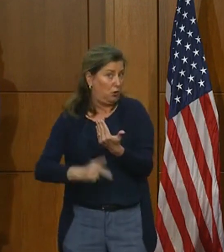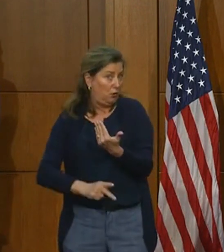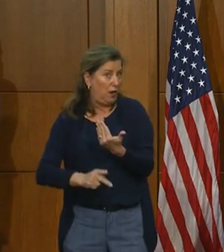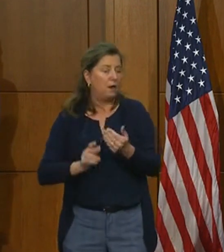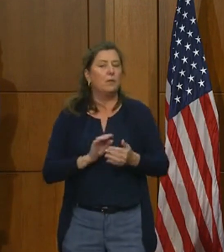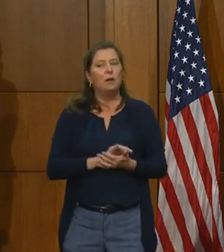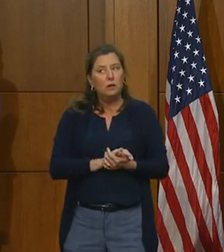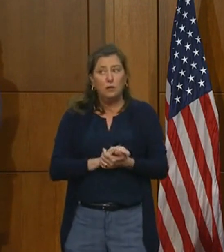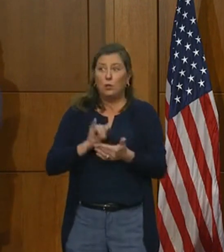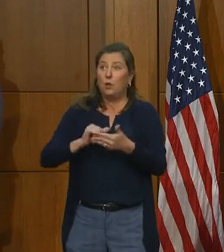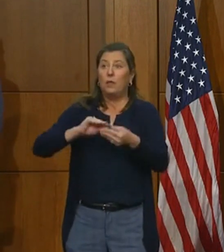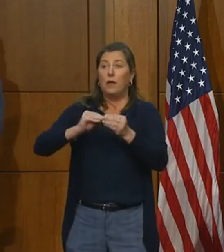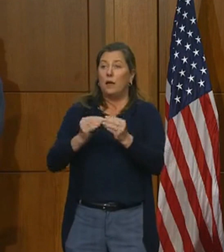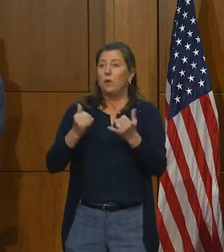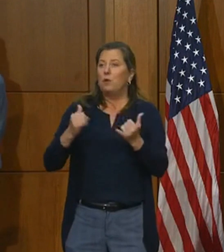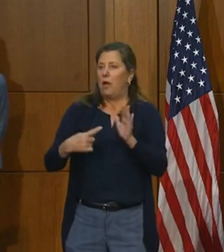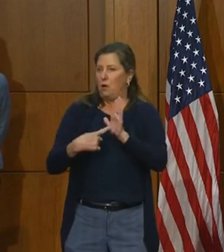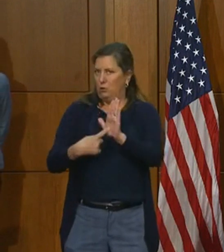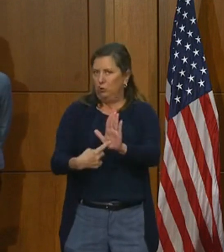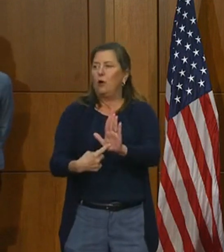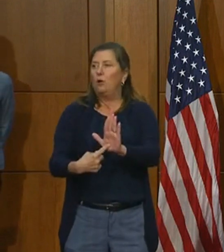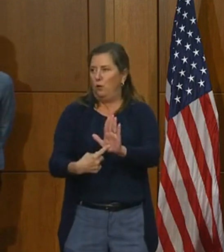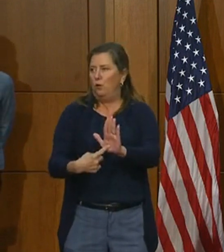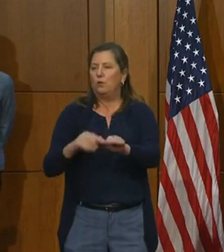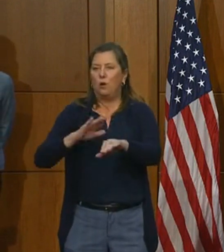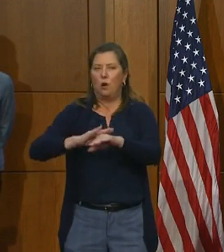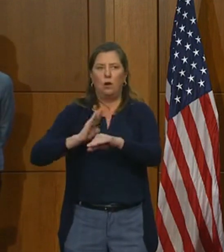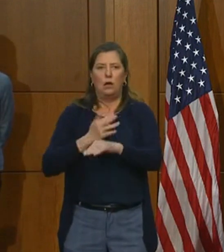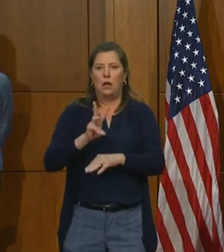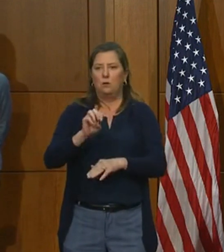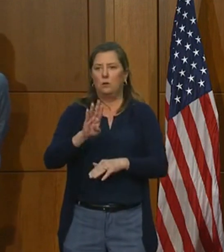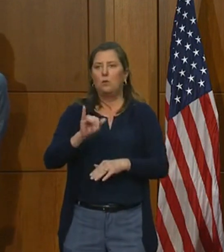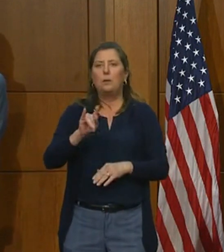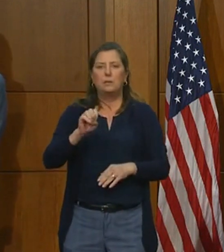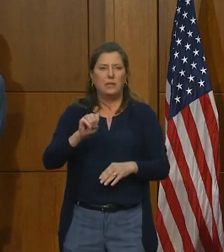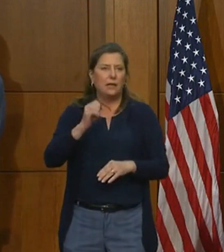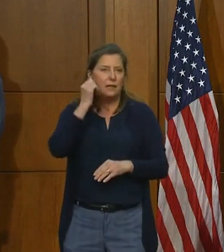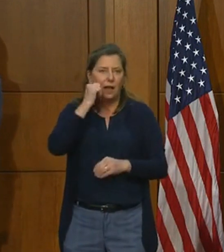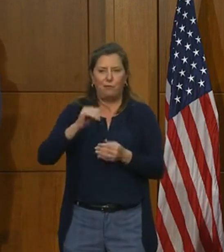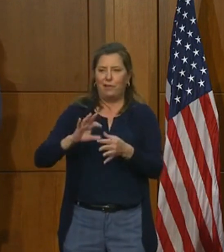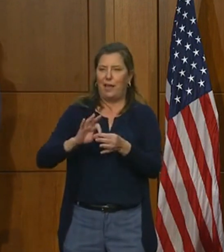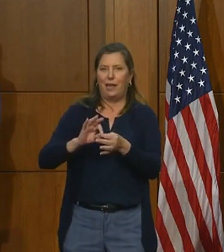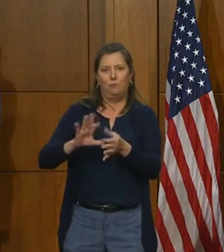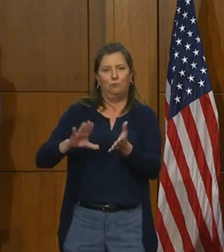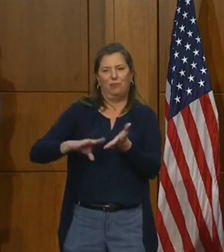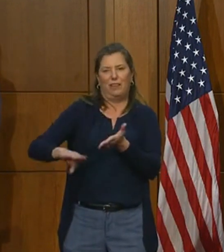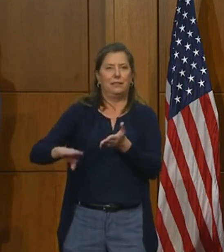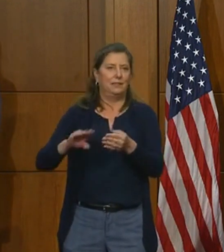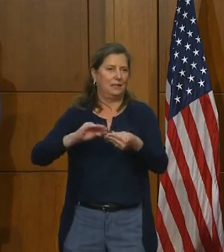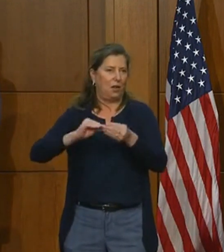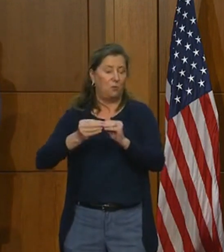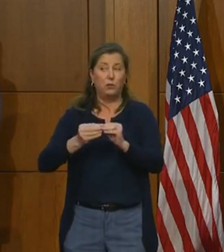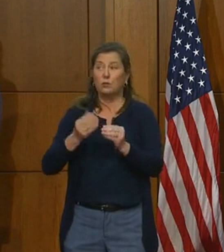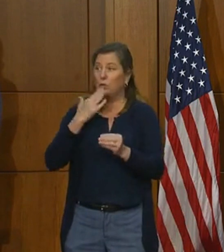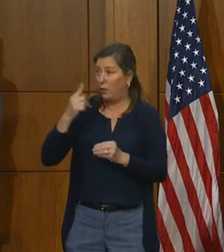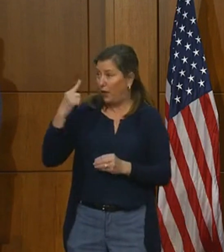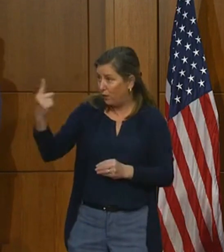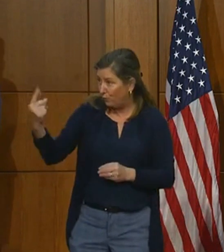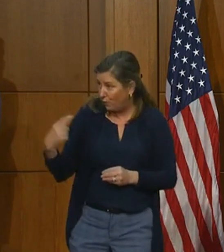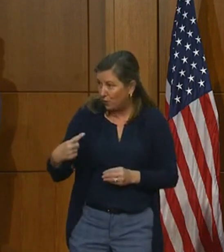And so that number now is reflected on the website, the daily release numbers. So thank you for the